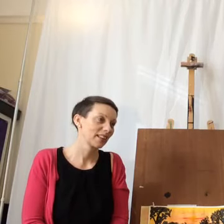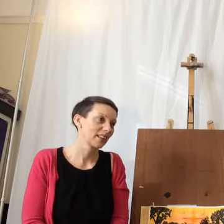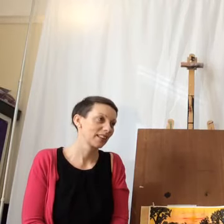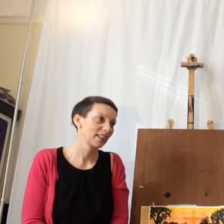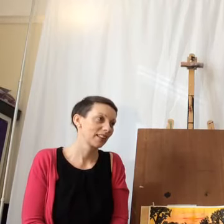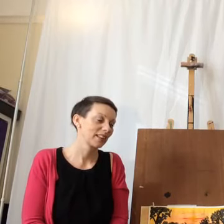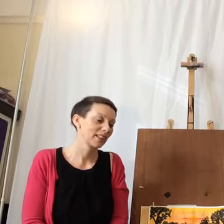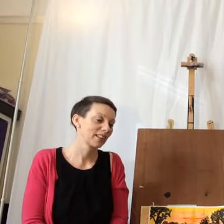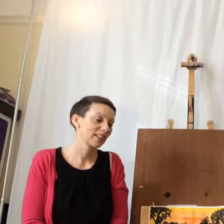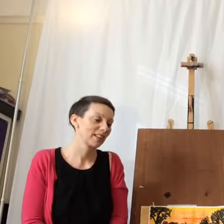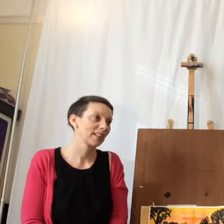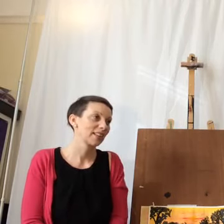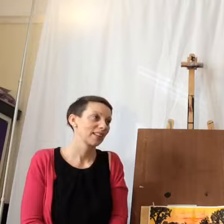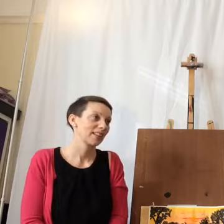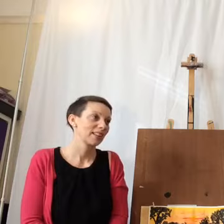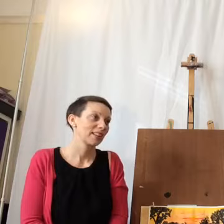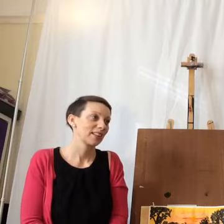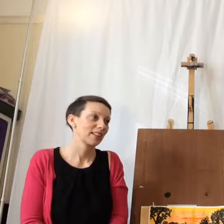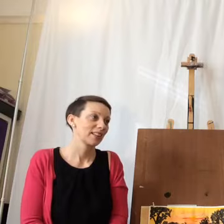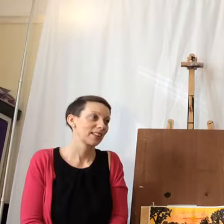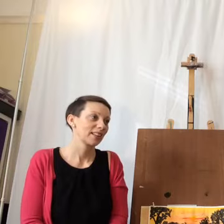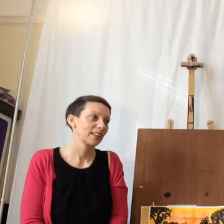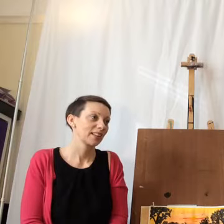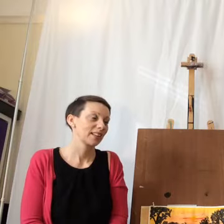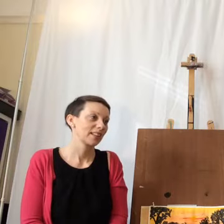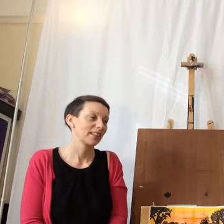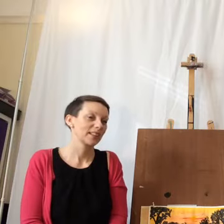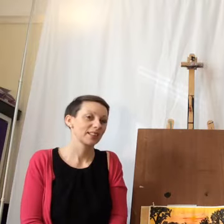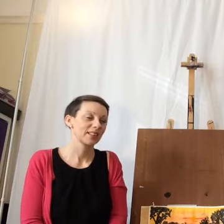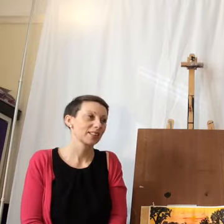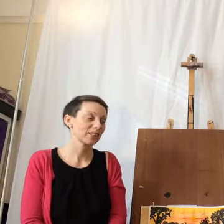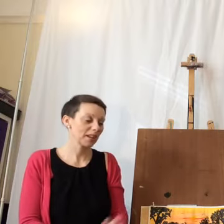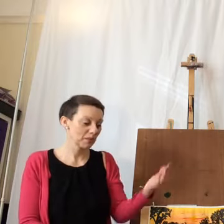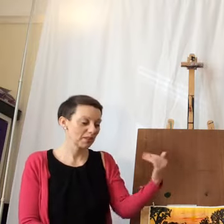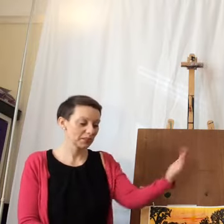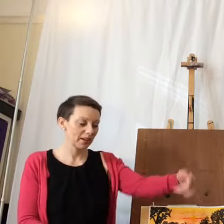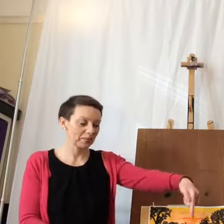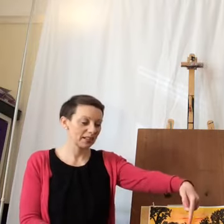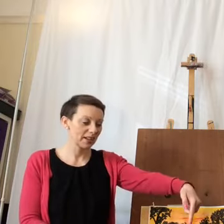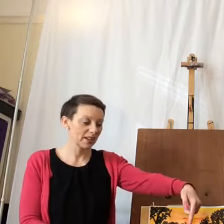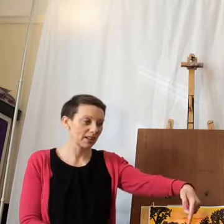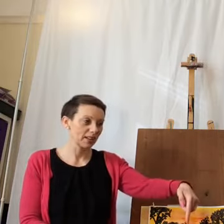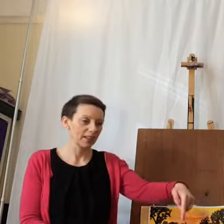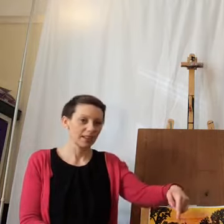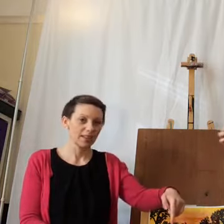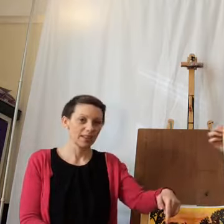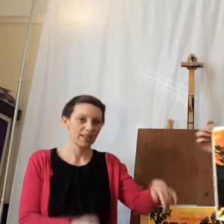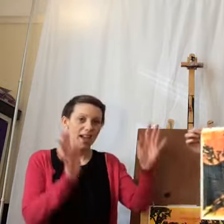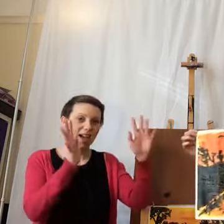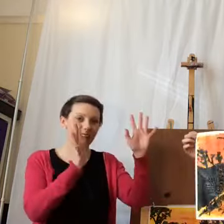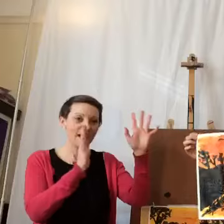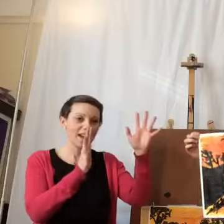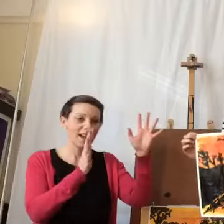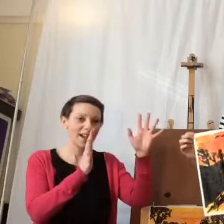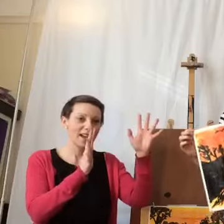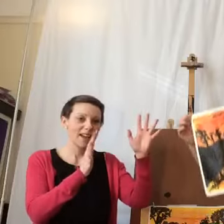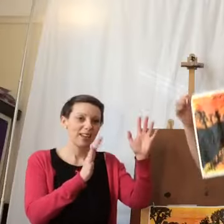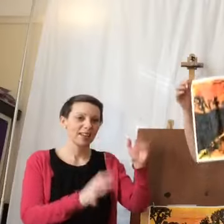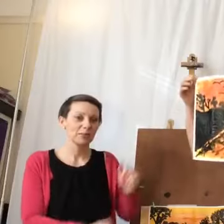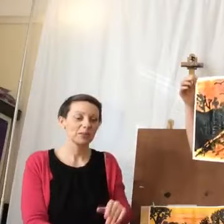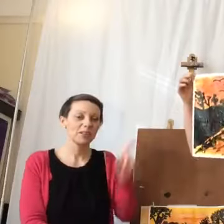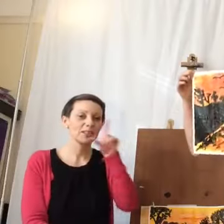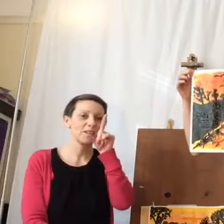It looks weird. It doesn't look weird. Are you ready for this? Yes. Alright, go and stand there. Right, come over this way. Come and